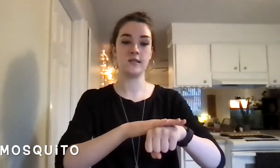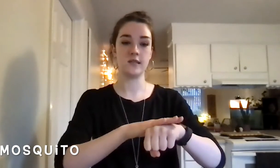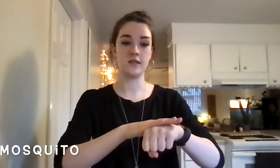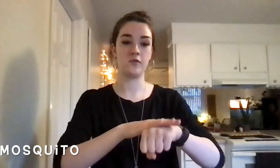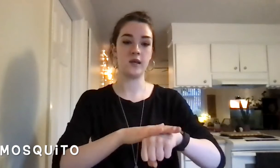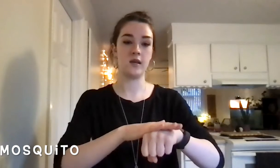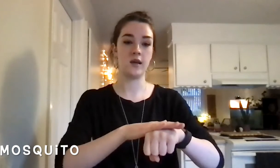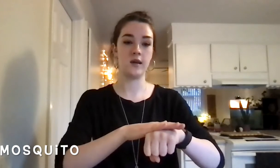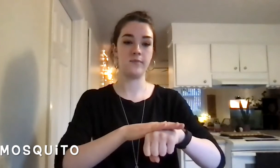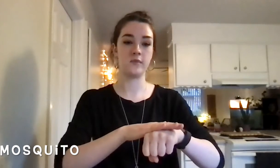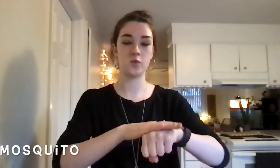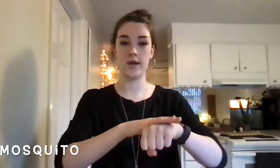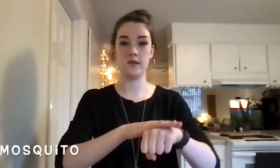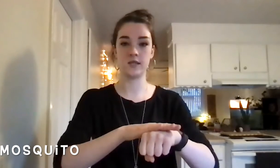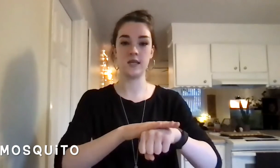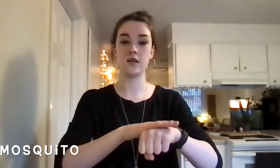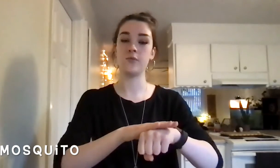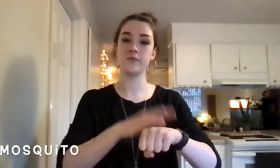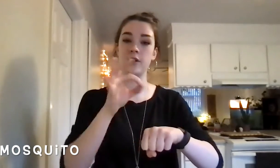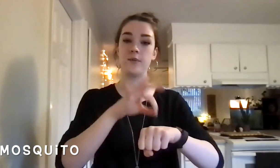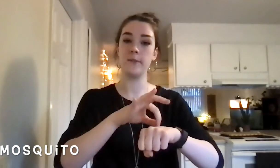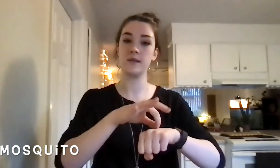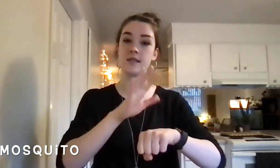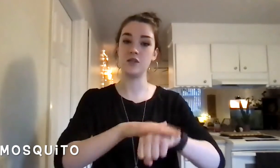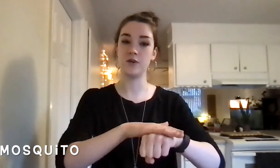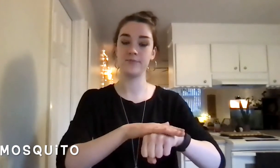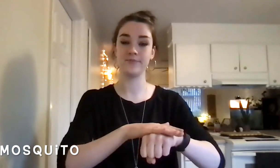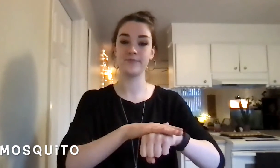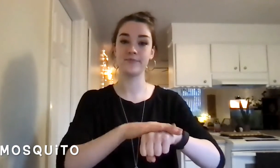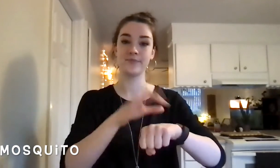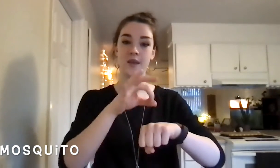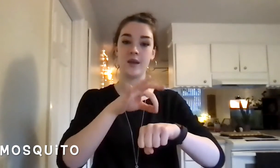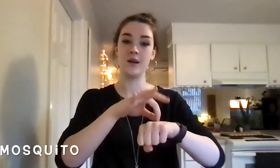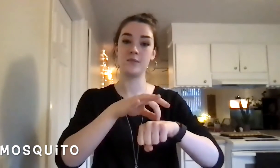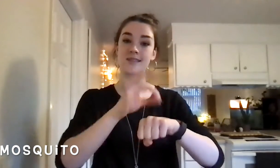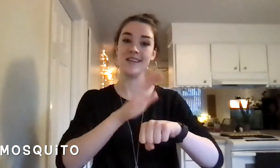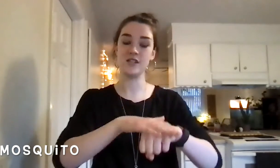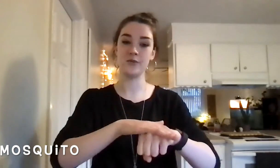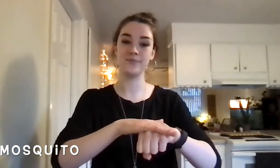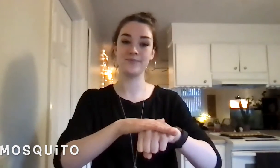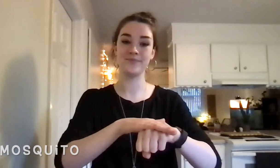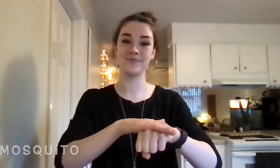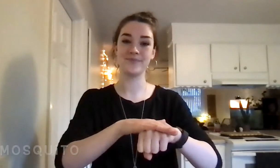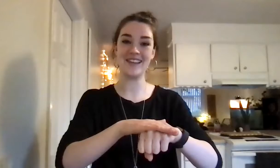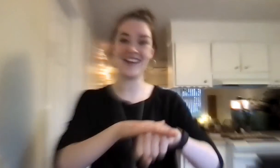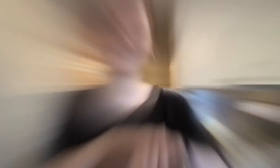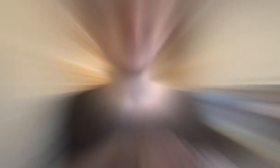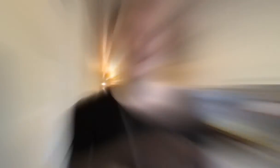as if we're swatting the mosquito. So mosquito. Mosquito. Nice. Next